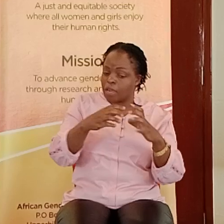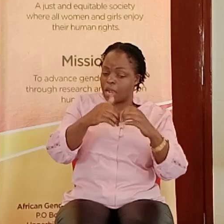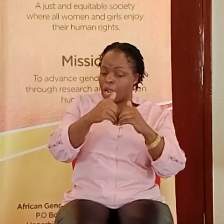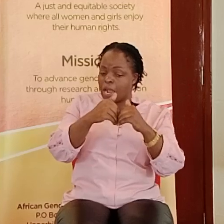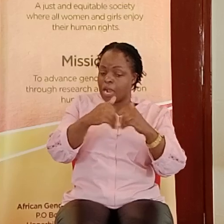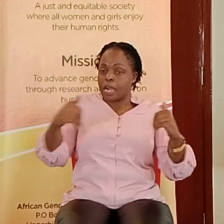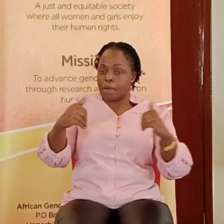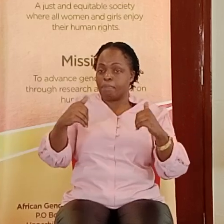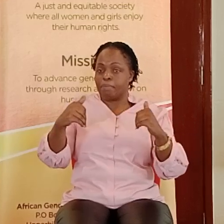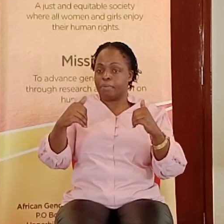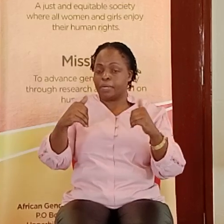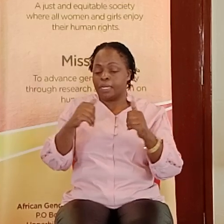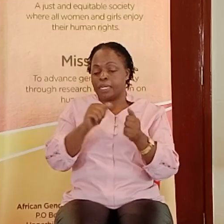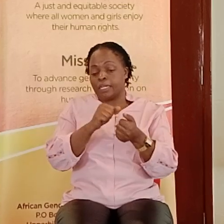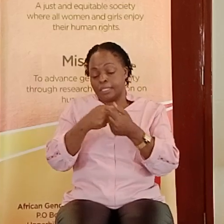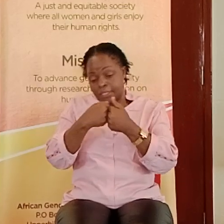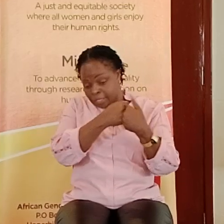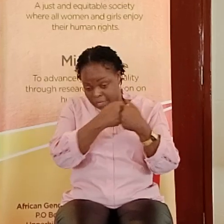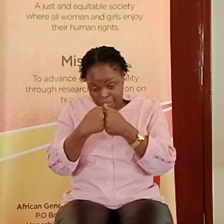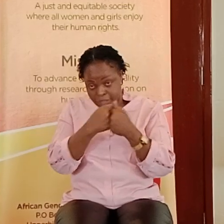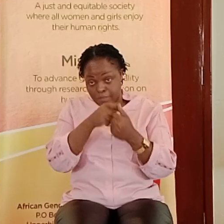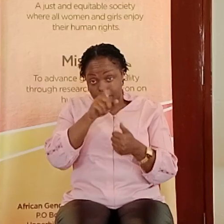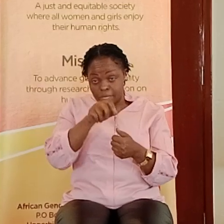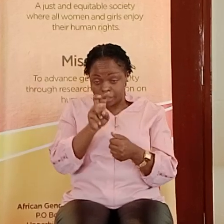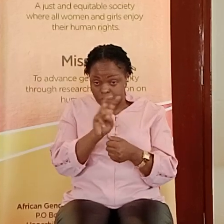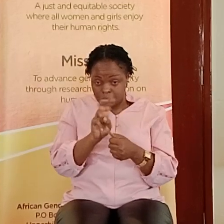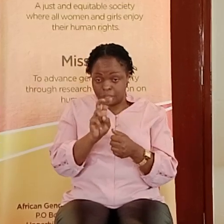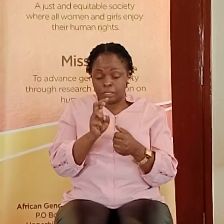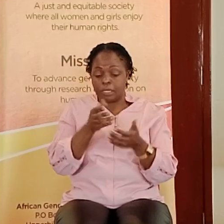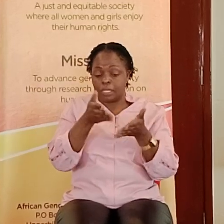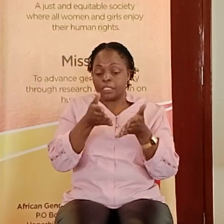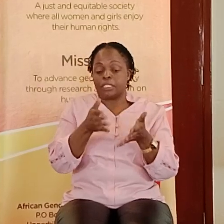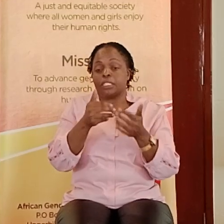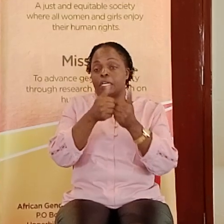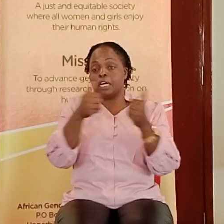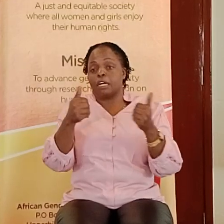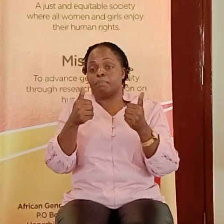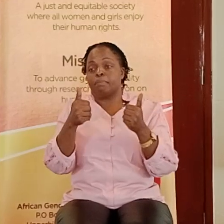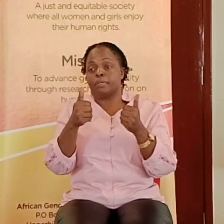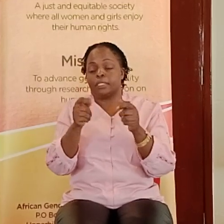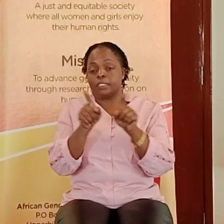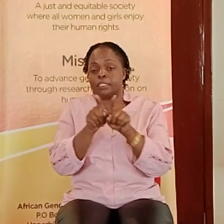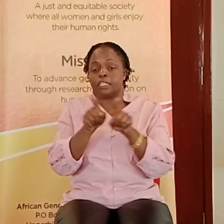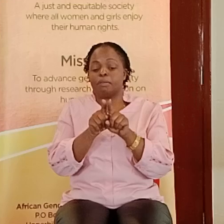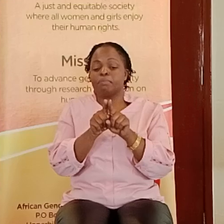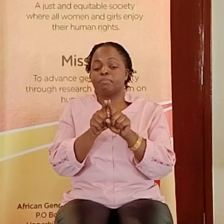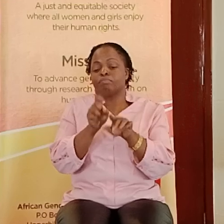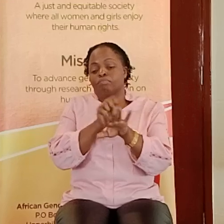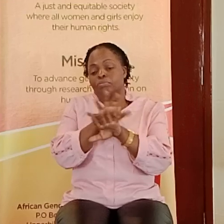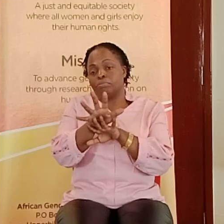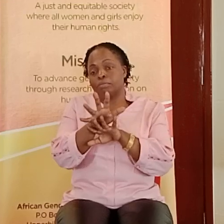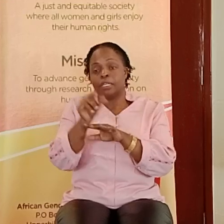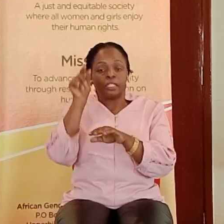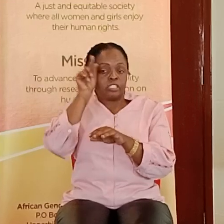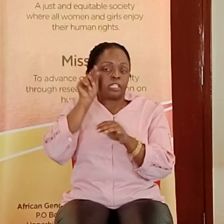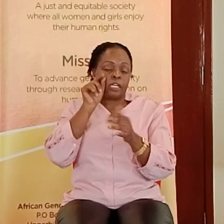So we are going to examine the existing gaps and challenges in the integration of gender equality and inclusion within